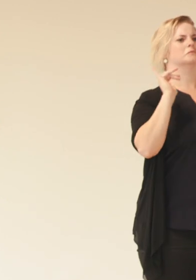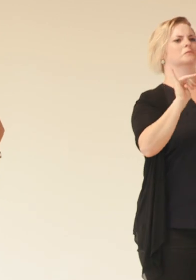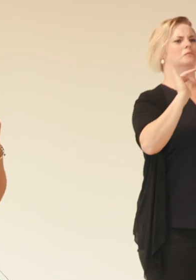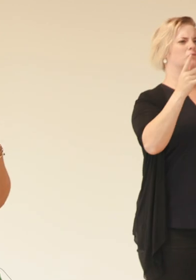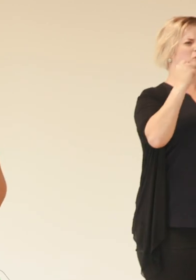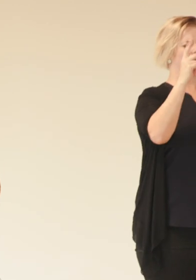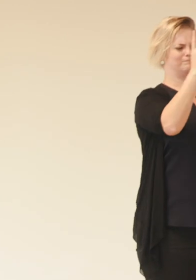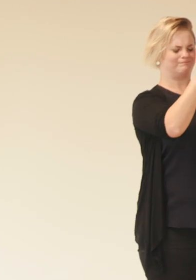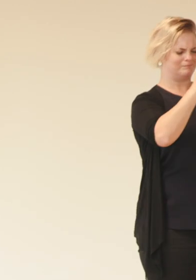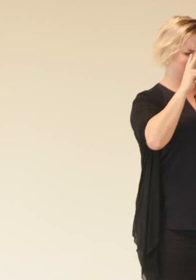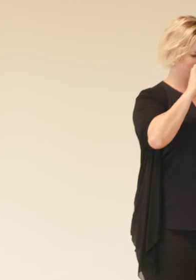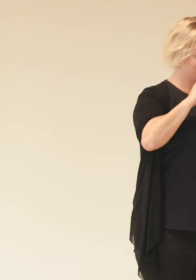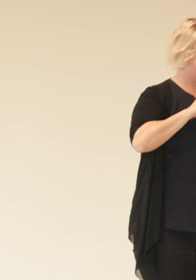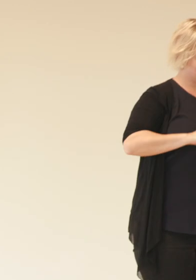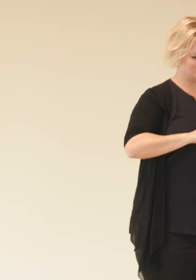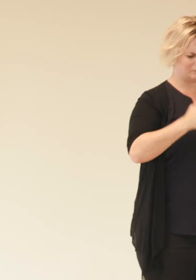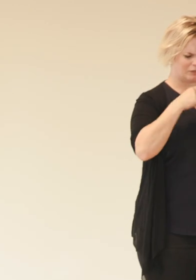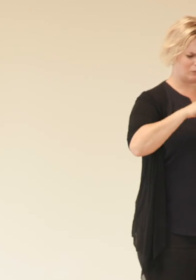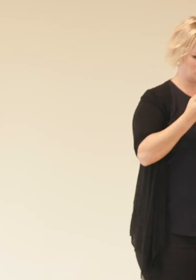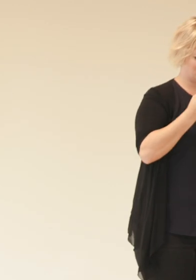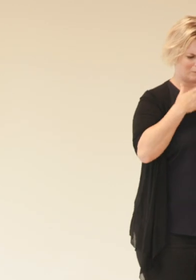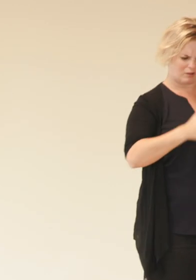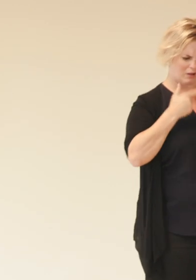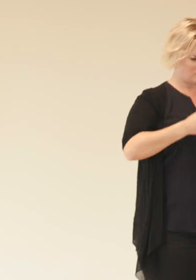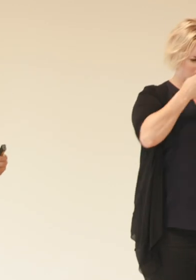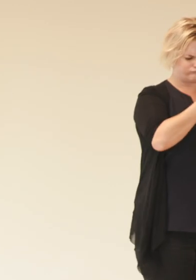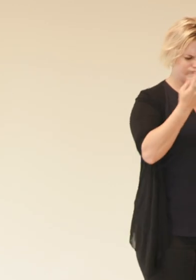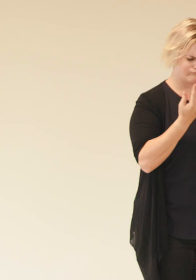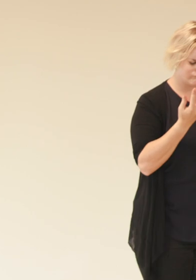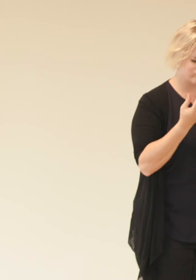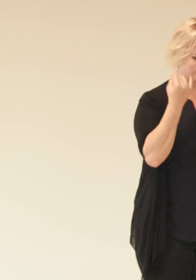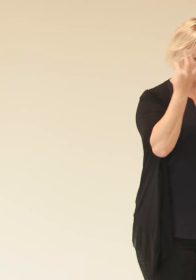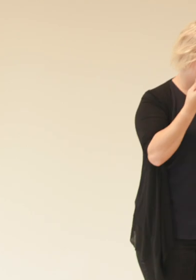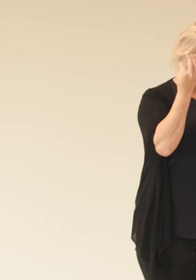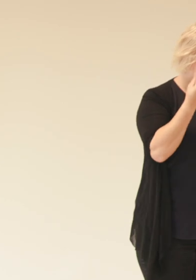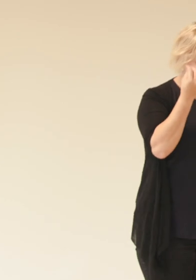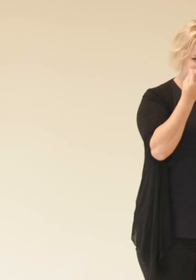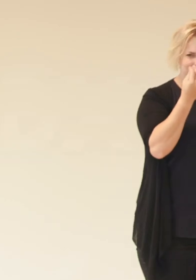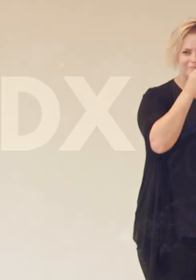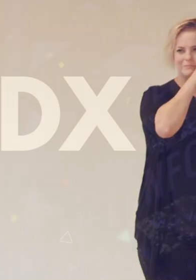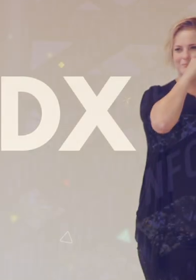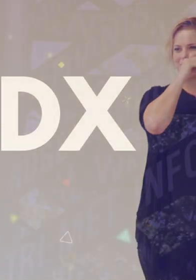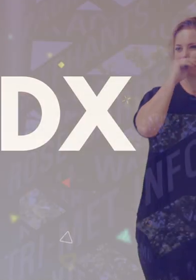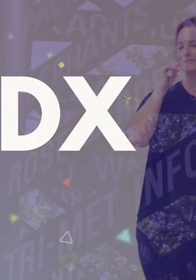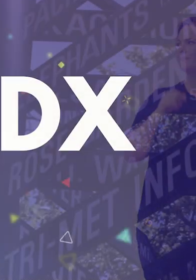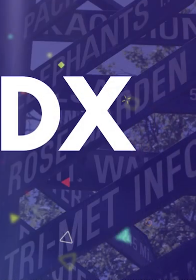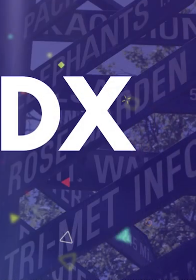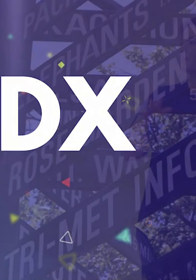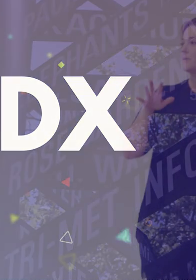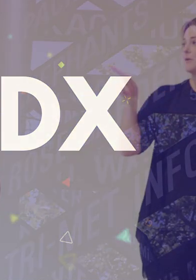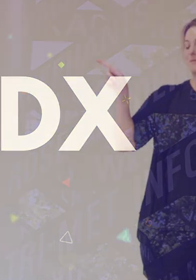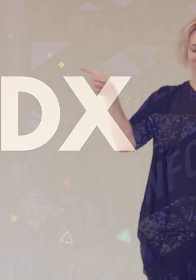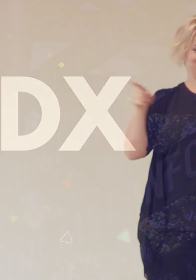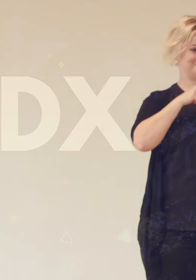I need to do, like what is that thing, please tell me. So in this deep inquiry, in this moment, I moved